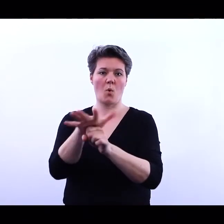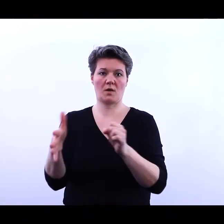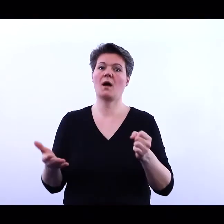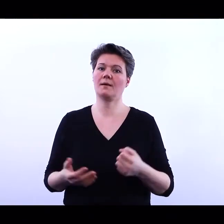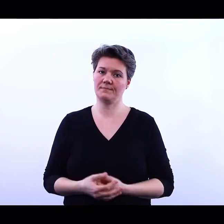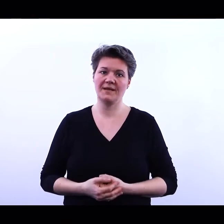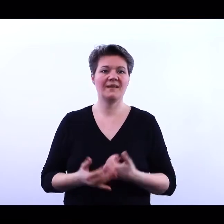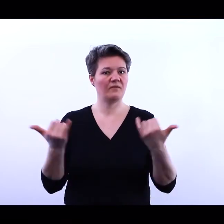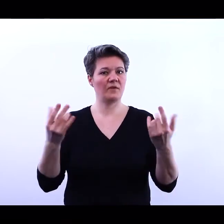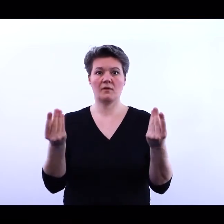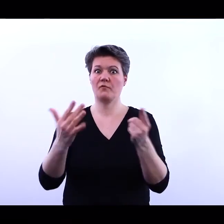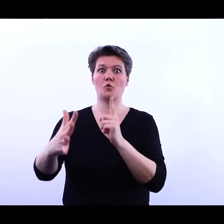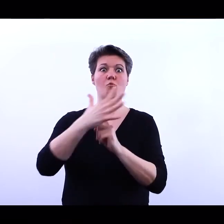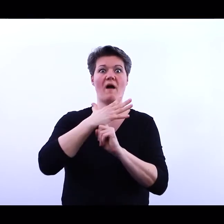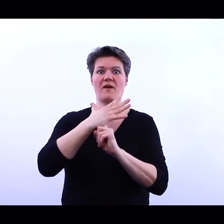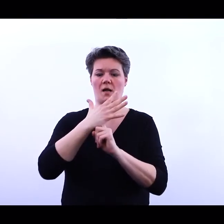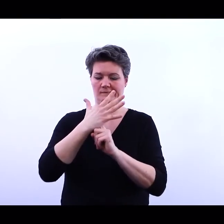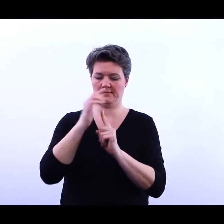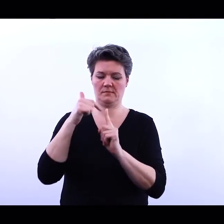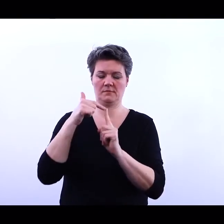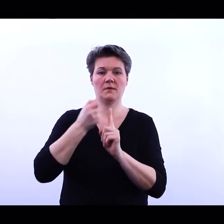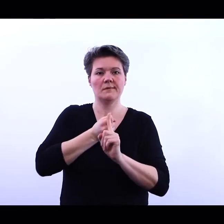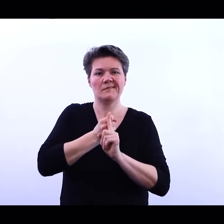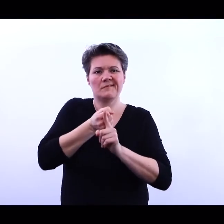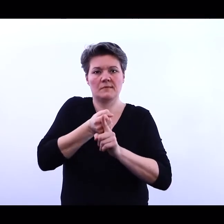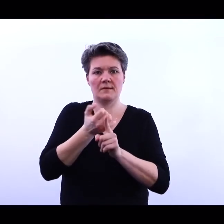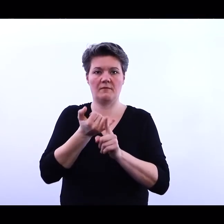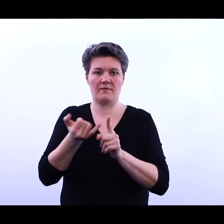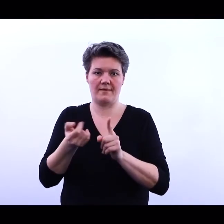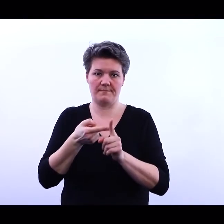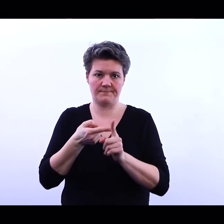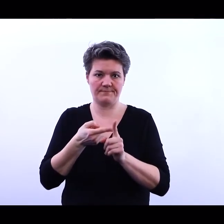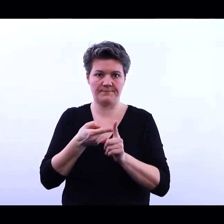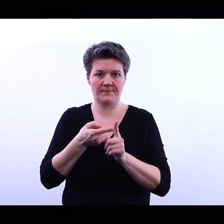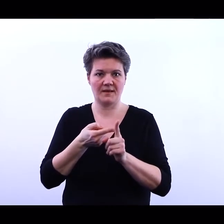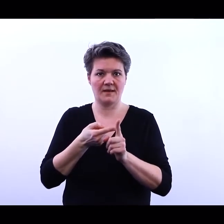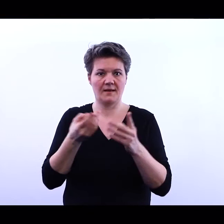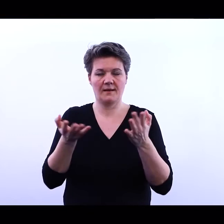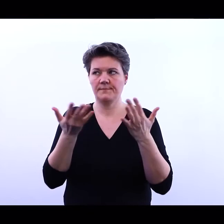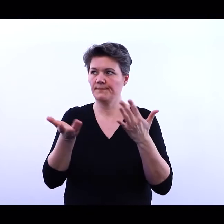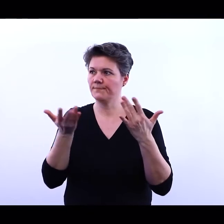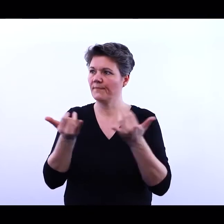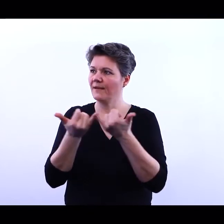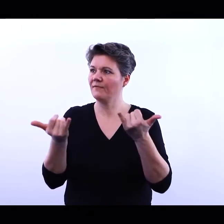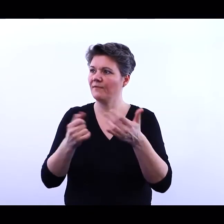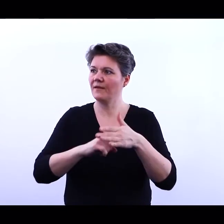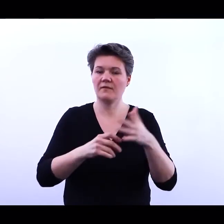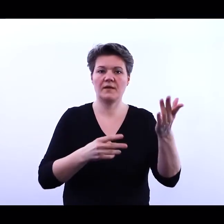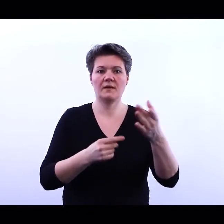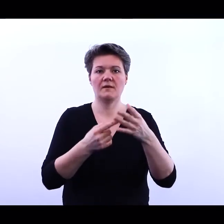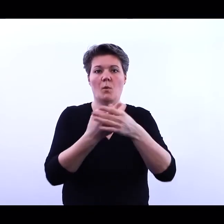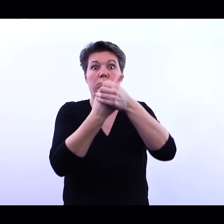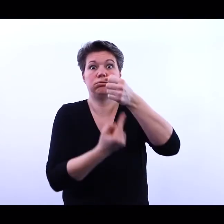how can we help those people in those times that they don't feel like I'm getting lost in